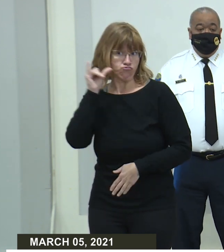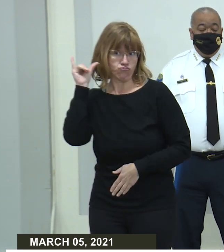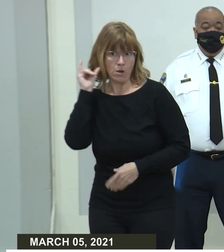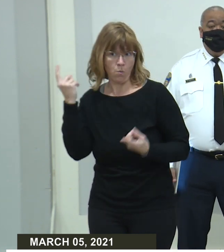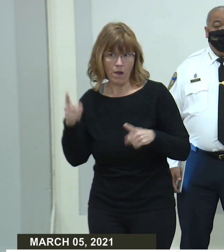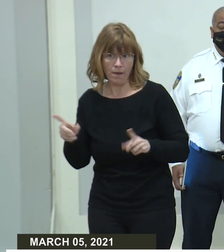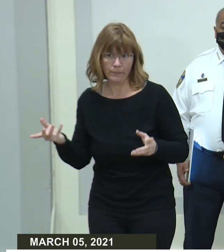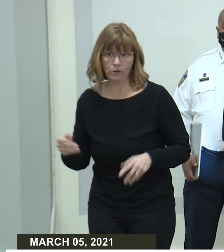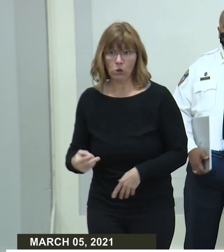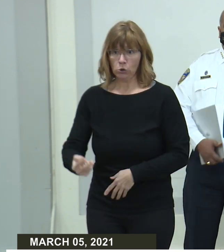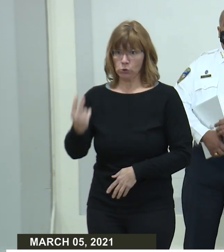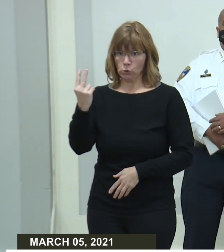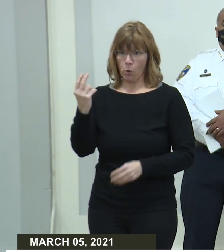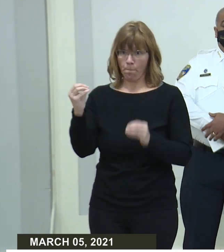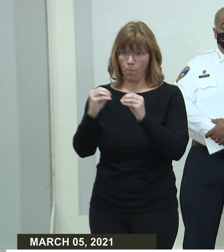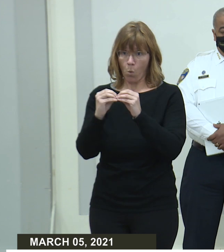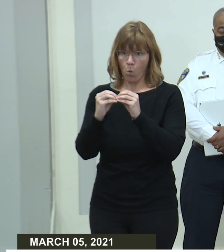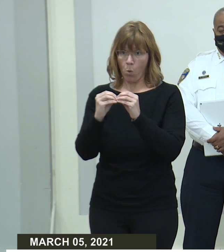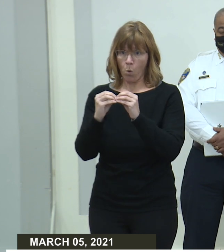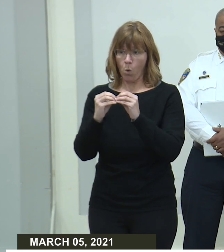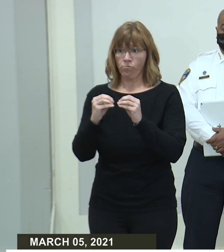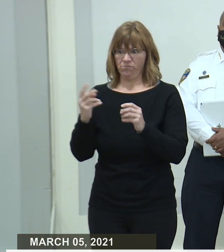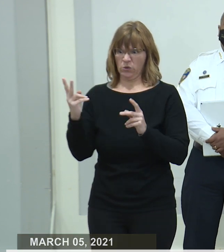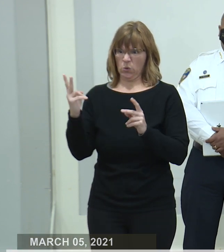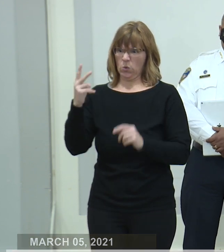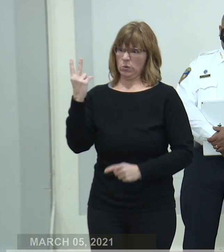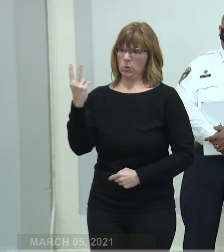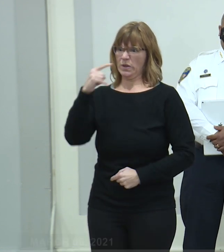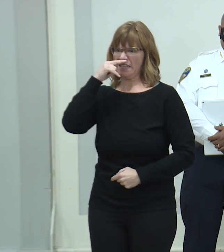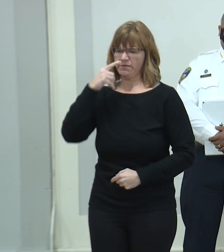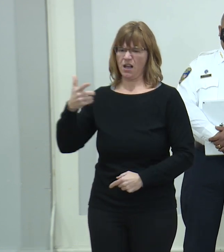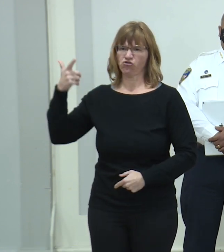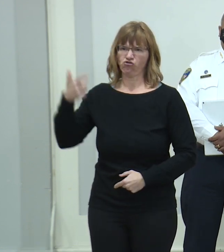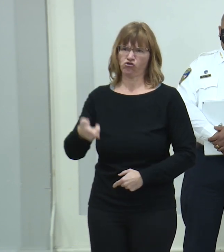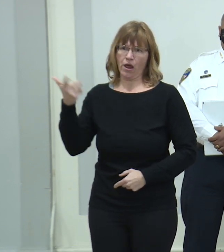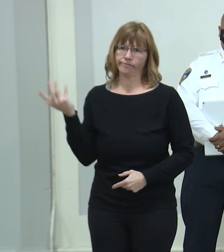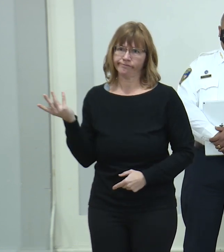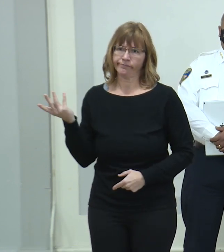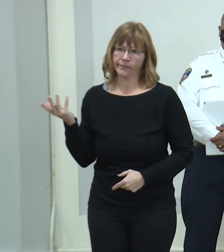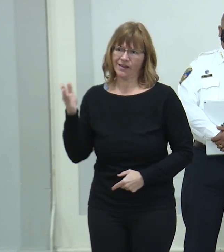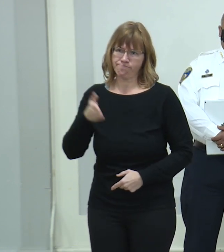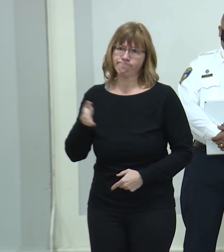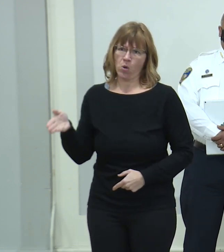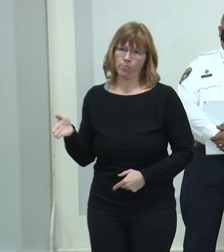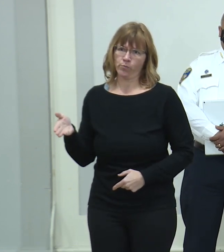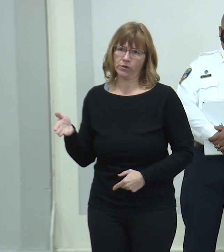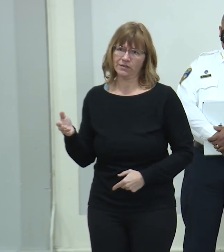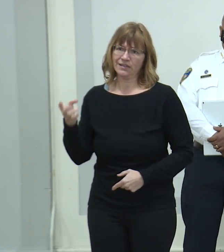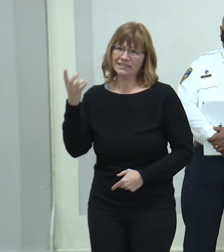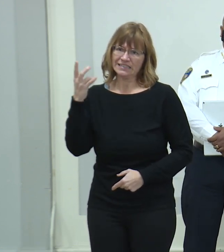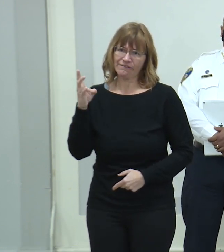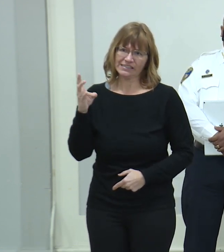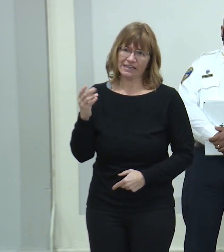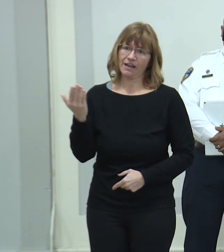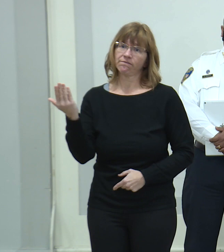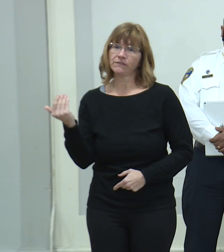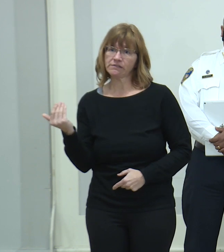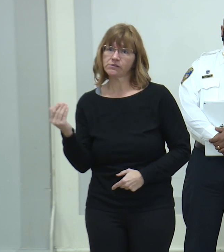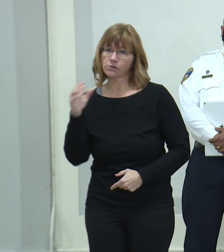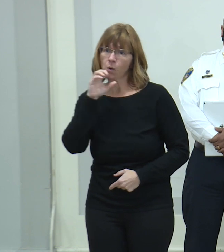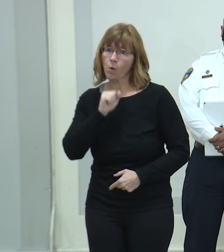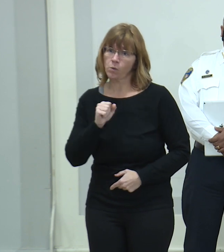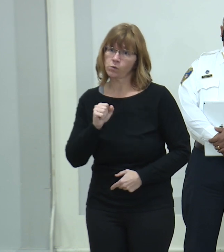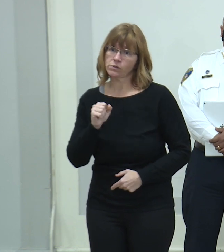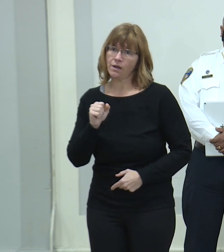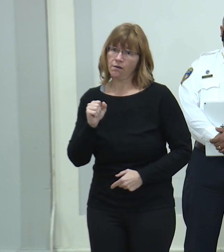more children shot in the city of Baltimore, a 17-year-old and a 15-year-old. This was, of course, after Commissioner Harrison and I